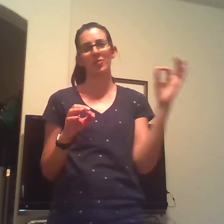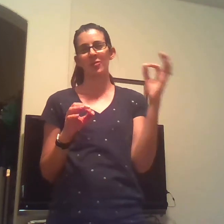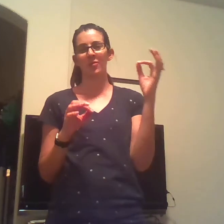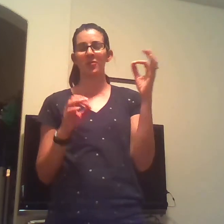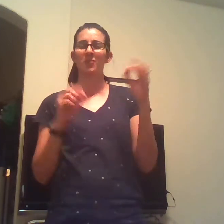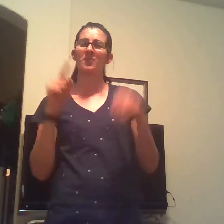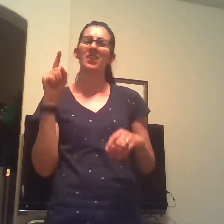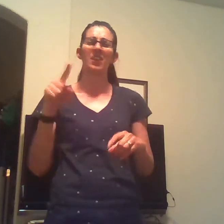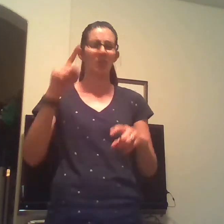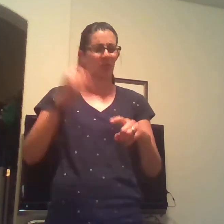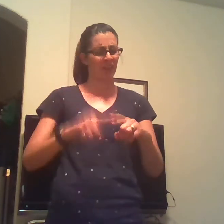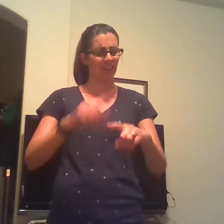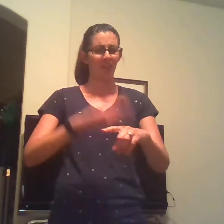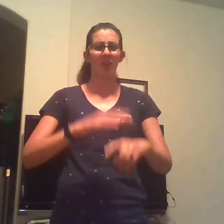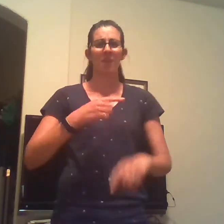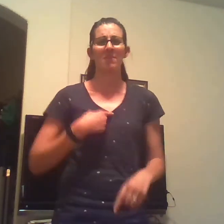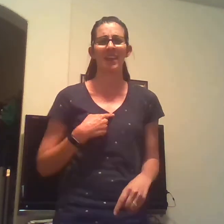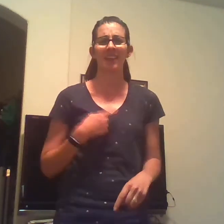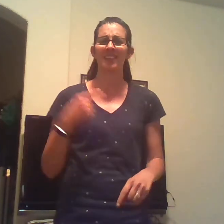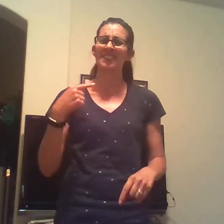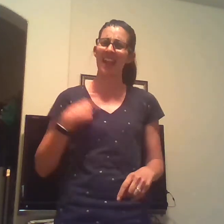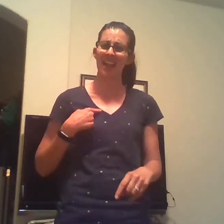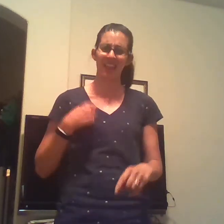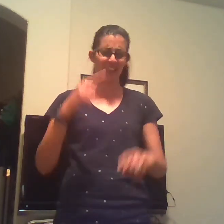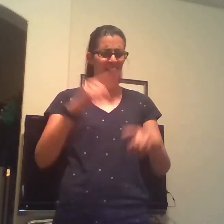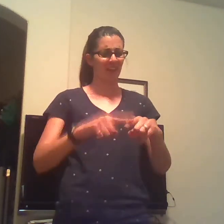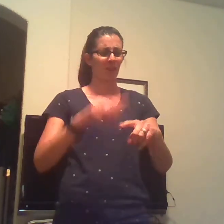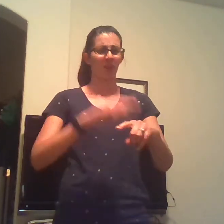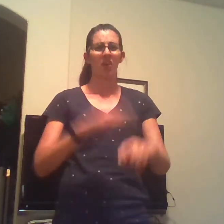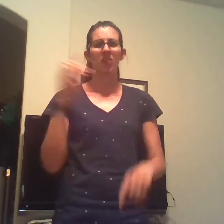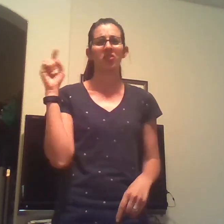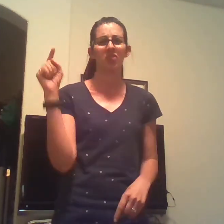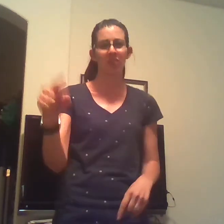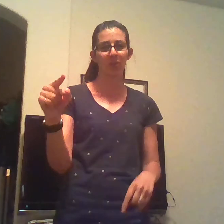You can count on me cause I can't count on you